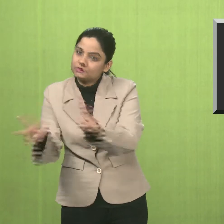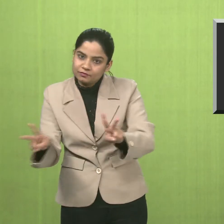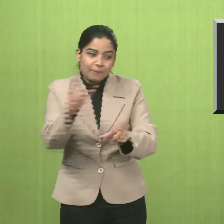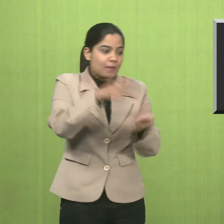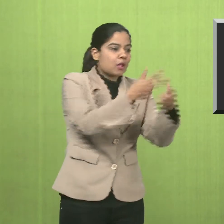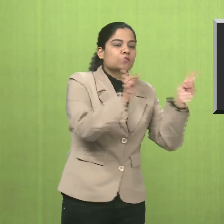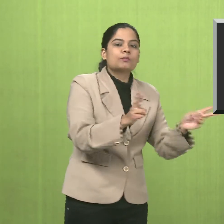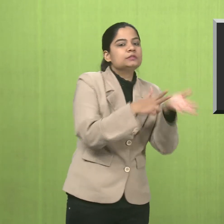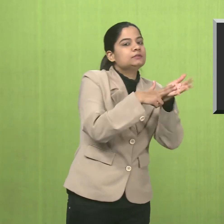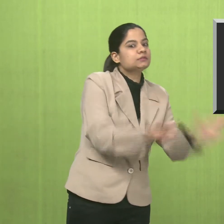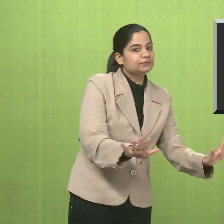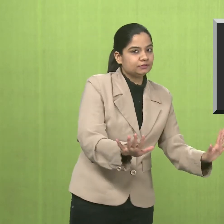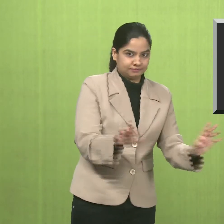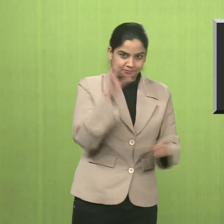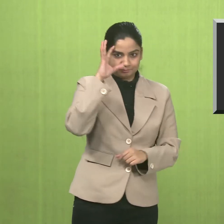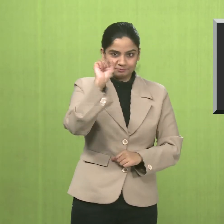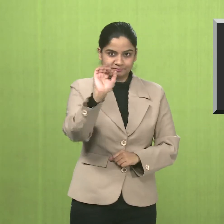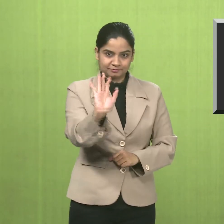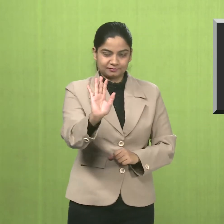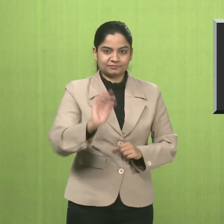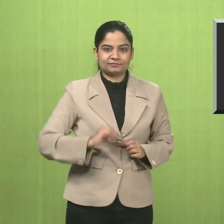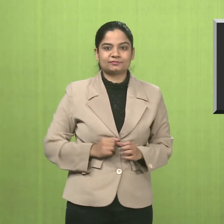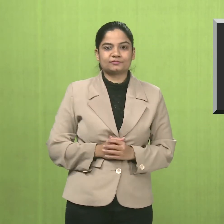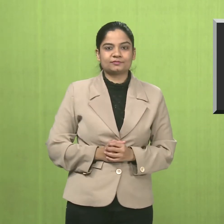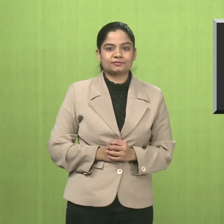MR children might not be able to pick it up as quickly.